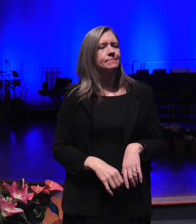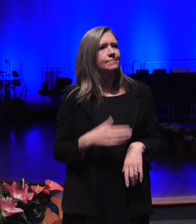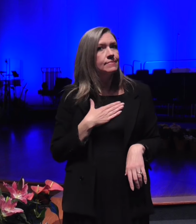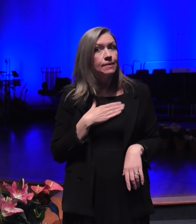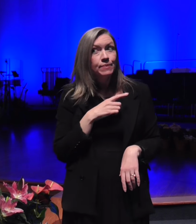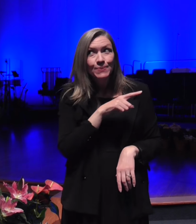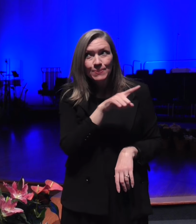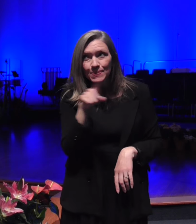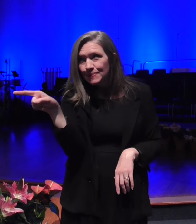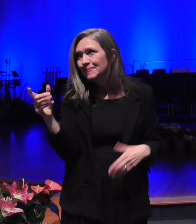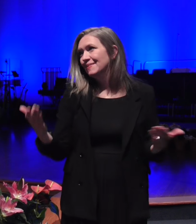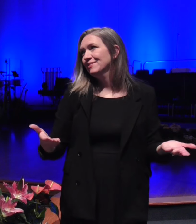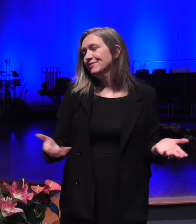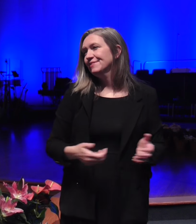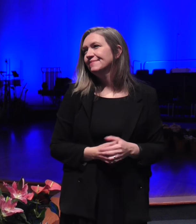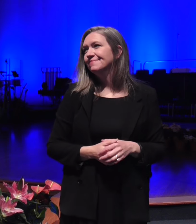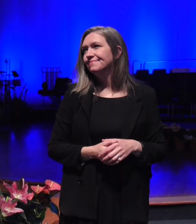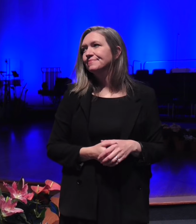here.